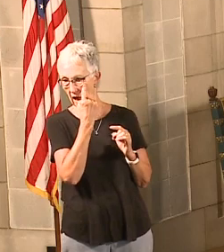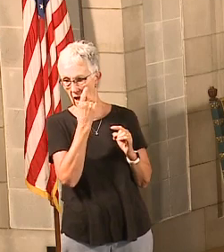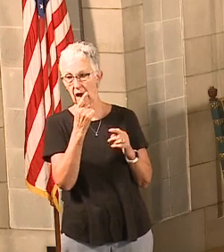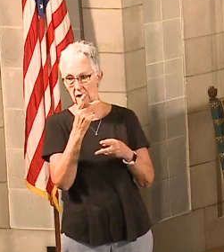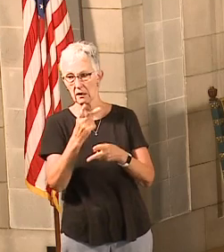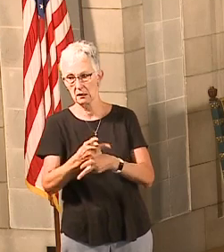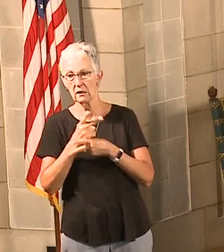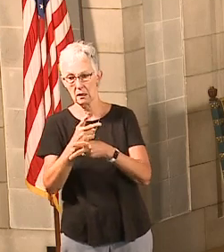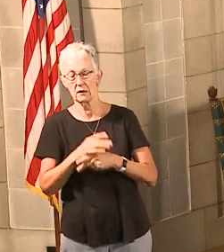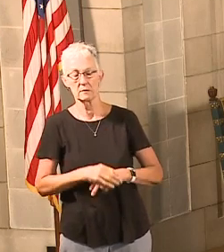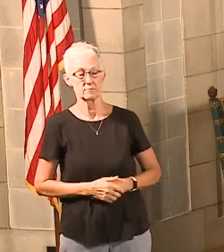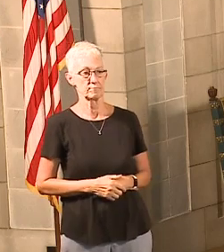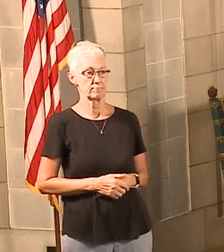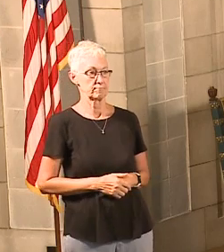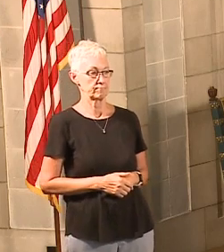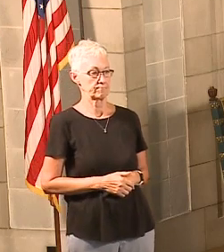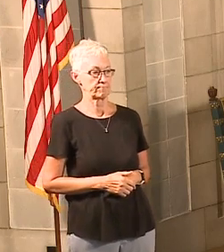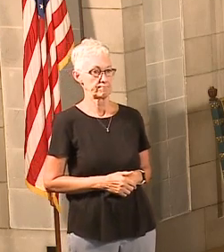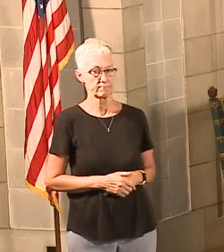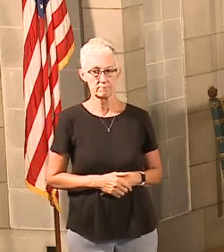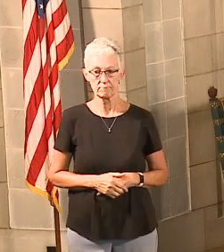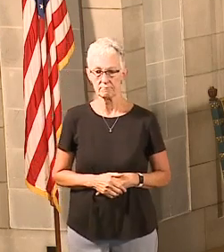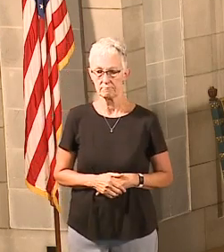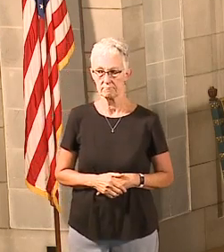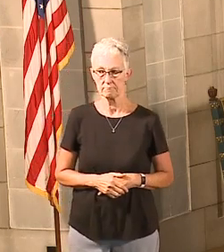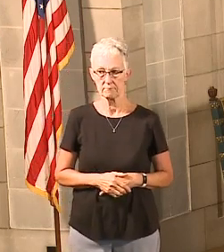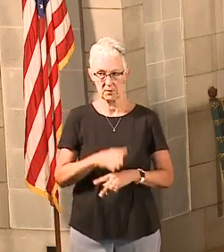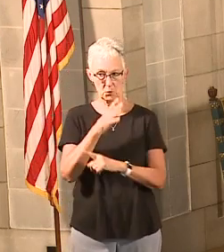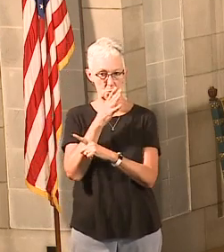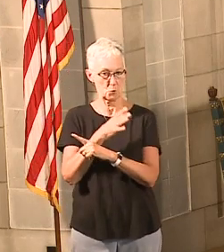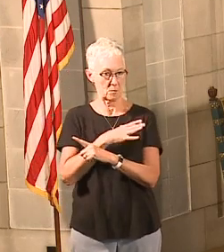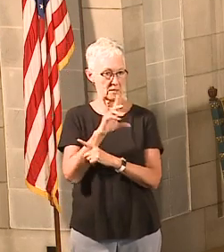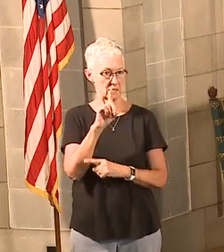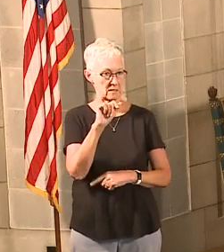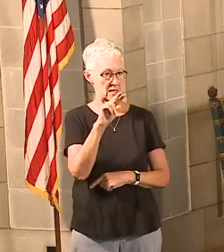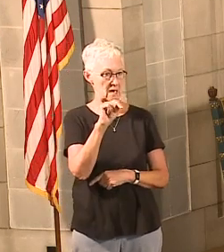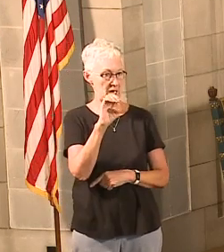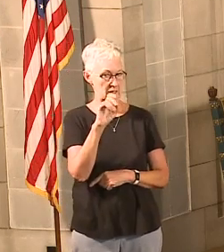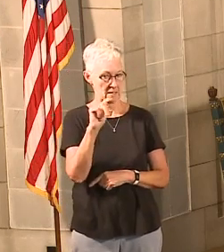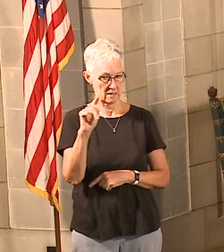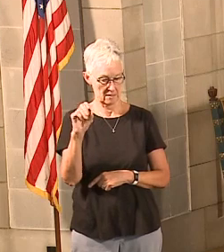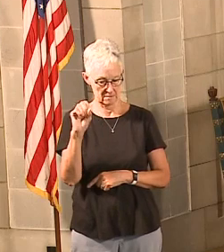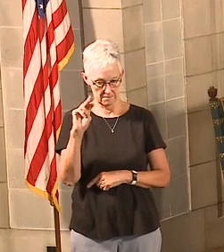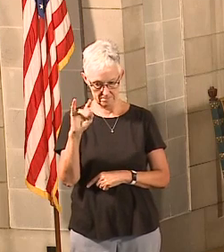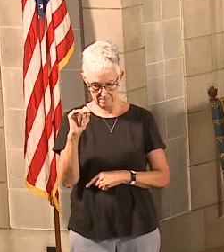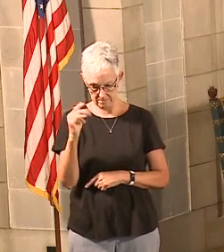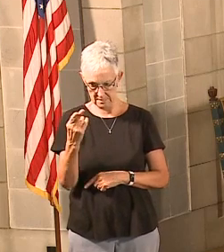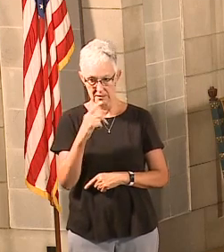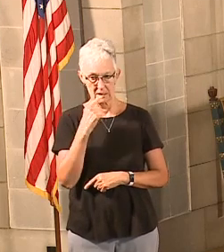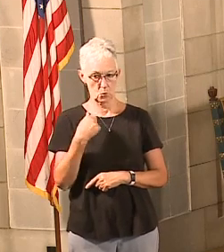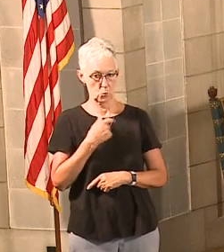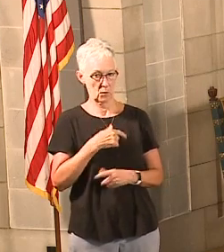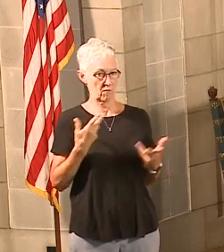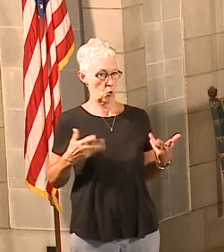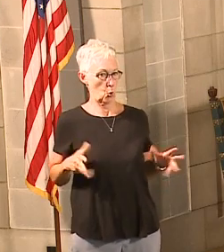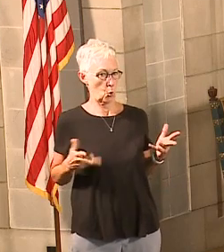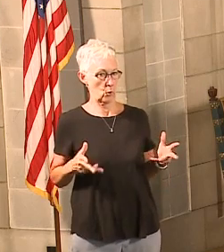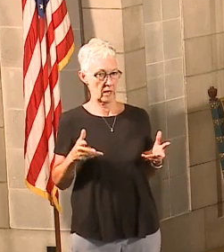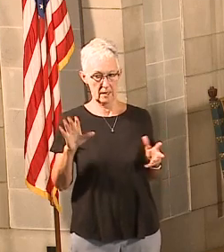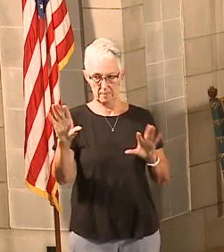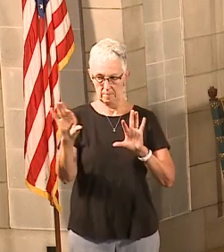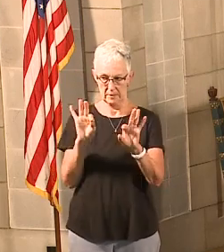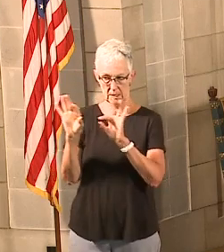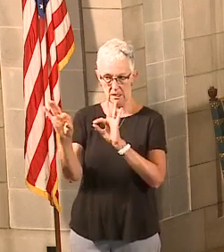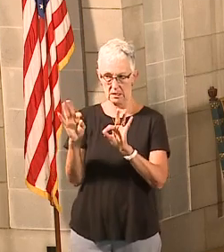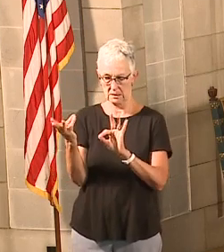As Danette Smith mentioned, our CEO, we have onboarded 68 additional eligibility staff that